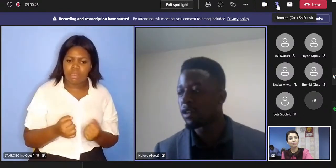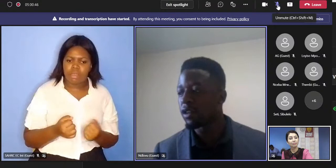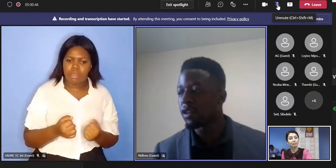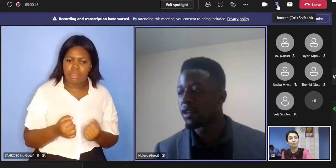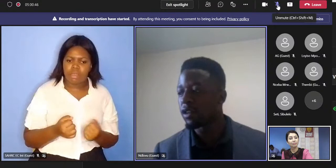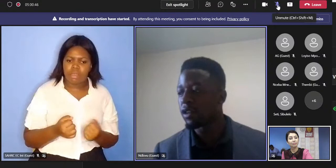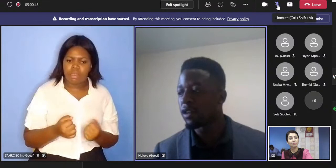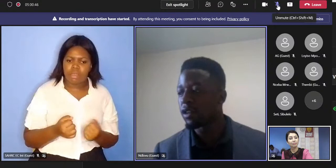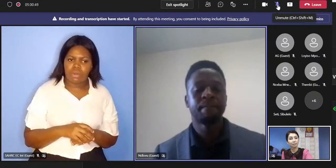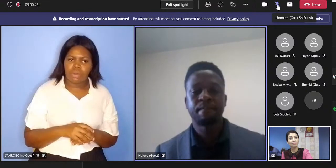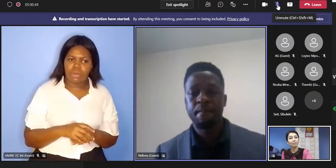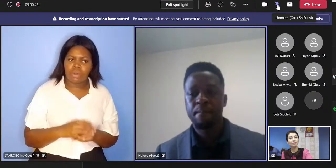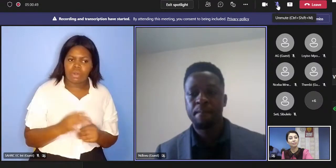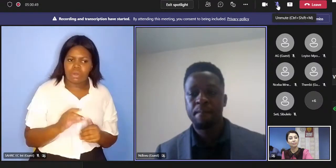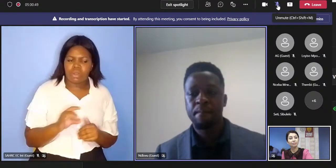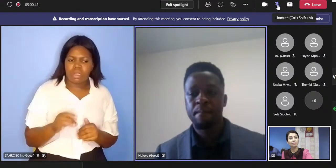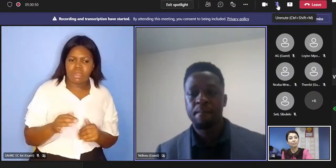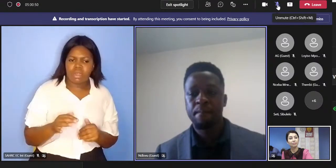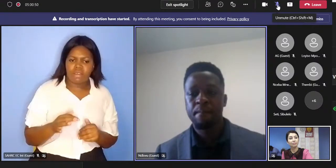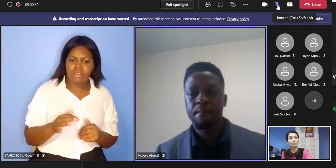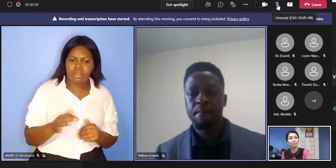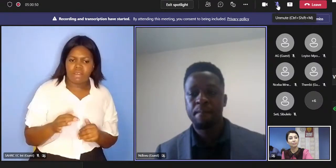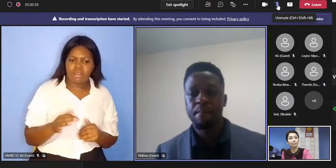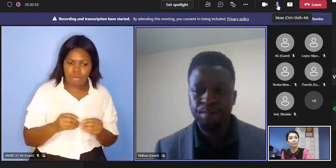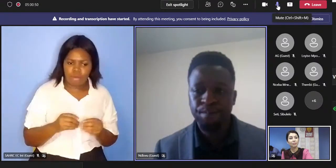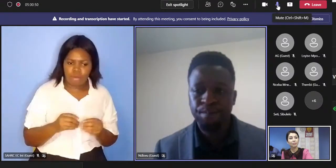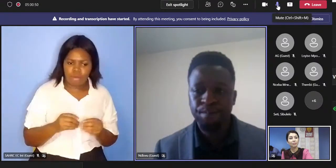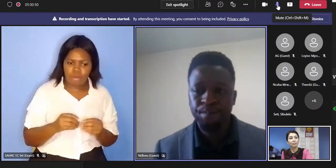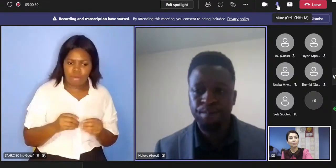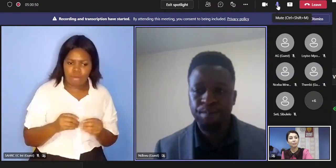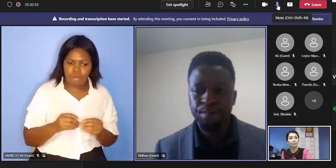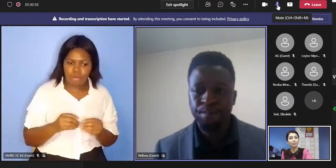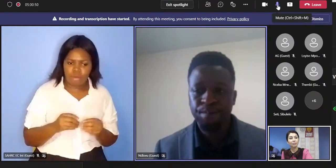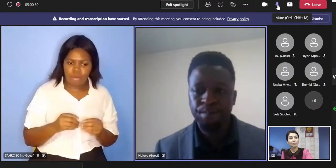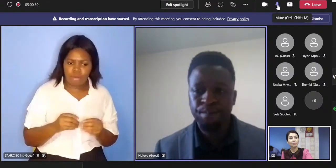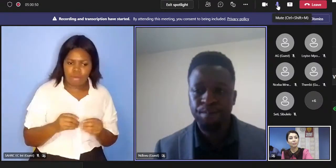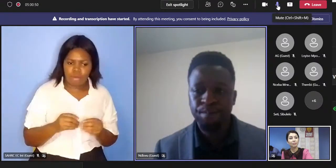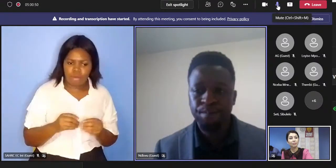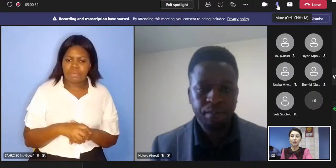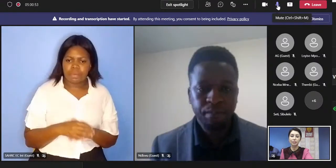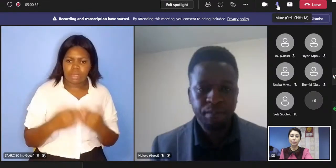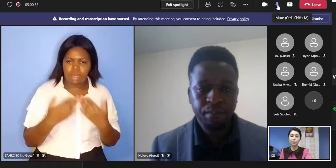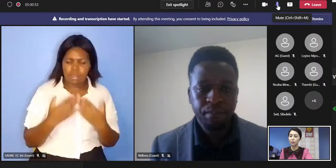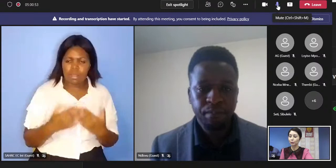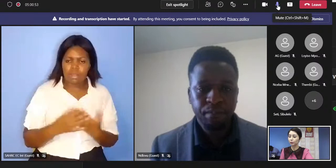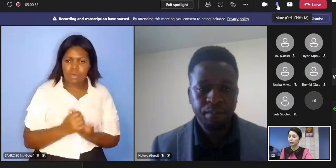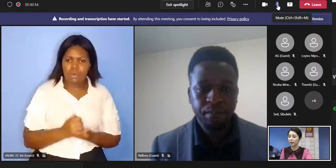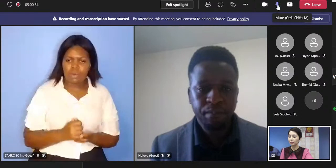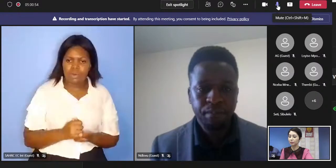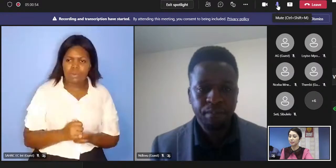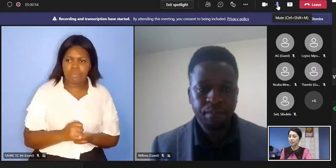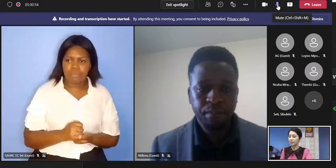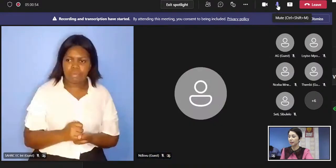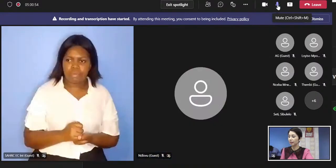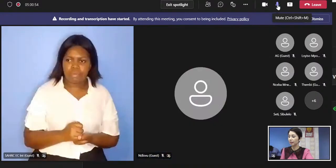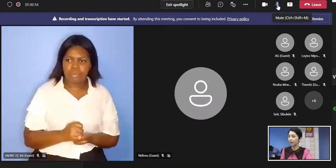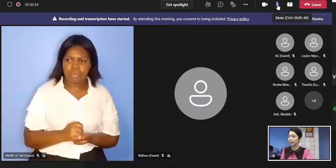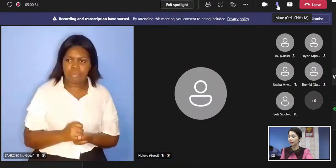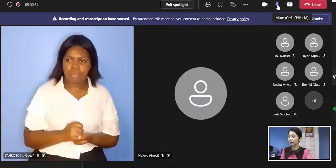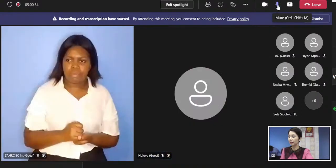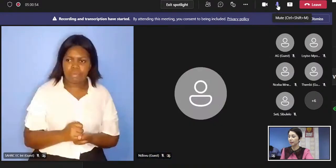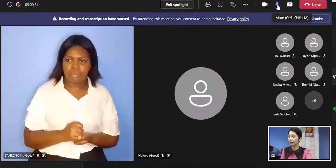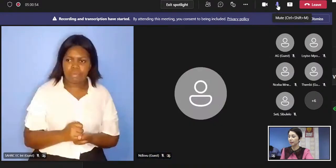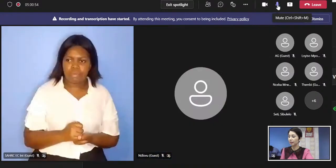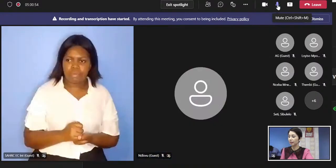to express without applying, of course. All right, thank you so much, Dr. Ndlovu, Advocate Seti. I think it